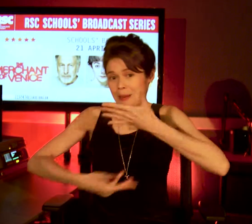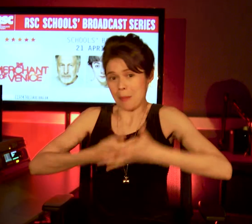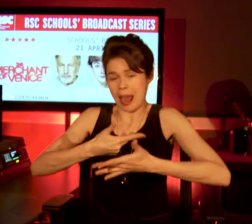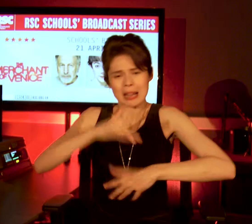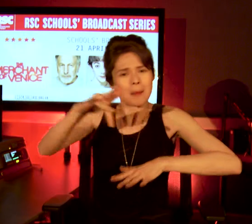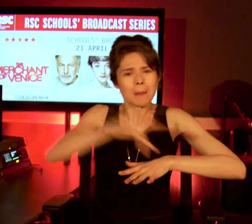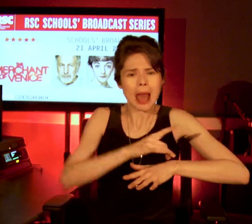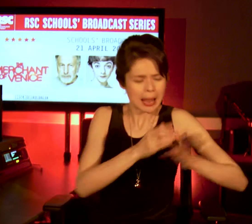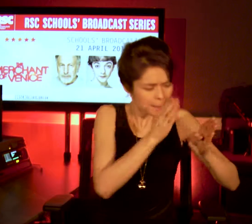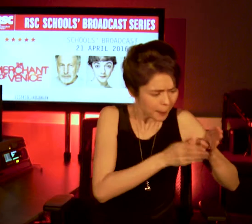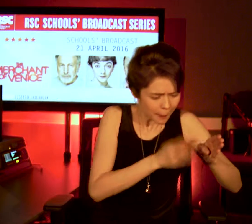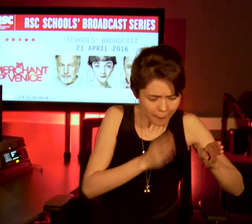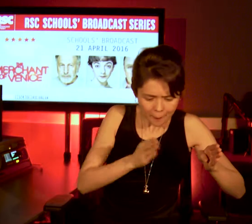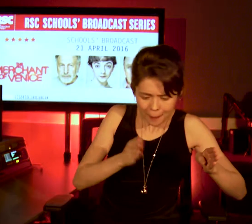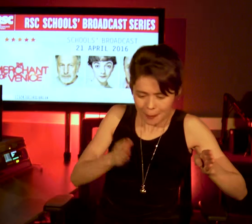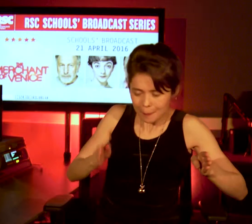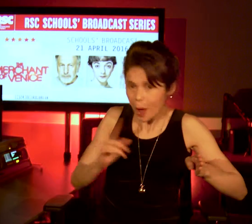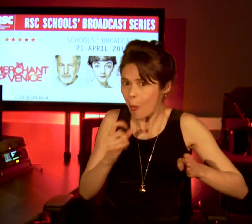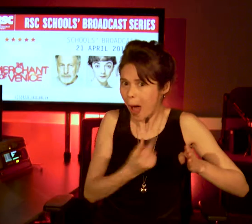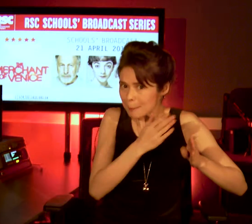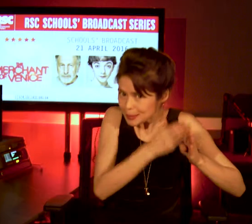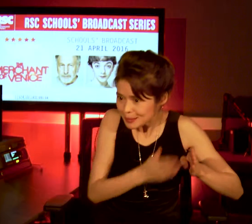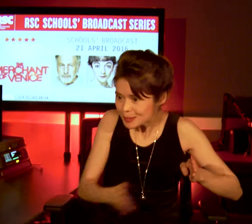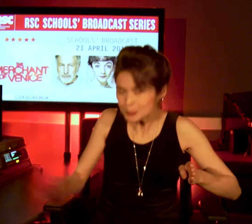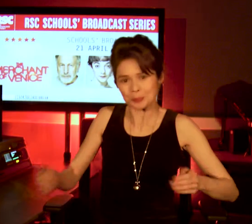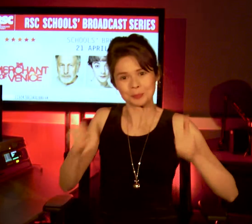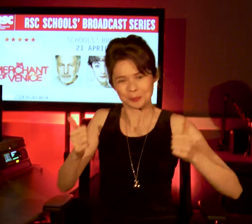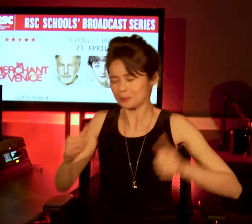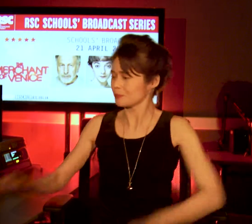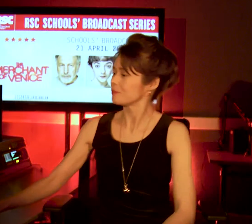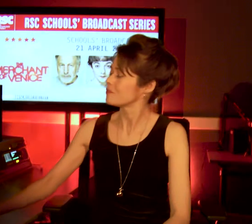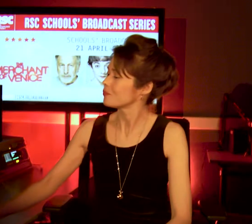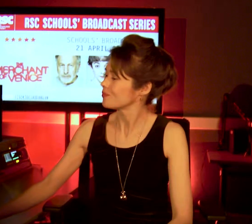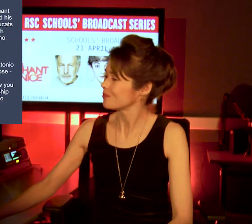I'm now going to give a brief description of what happens in the play.